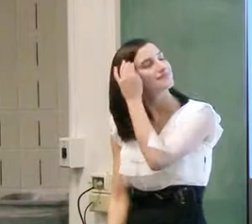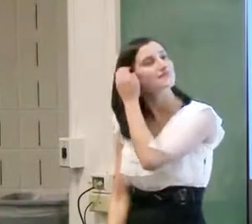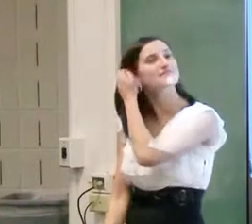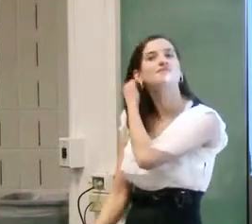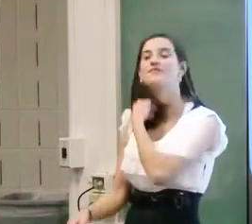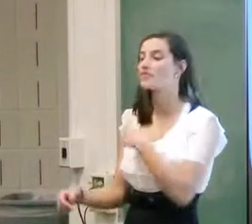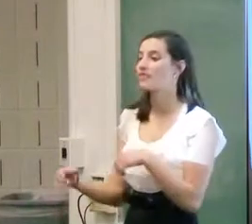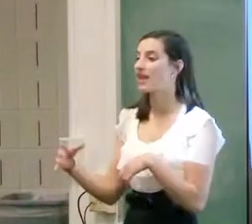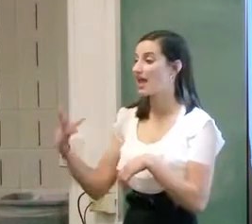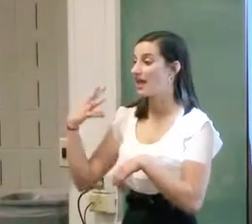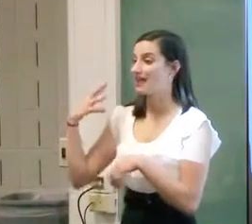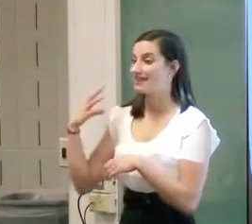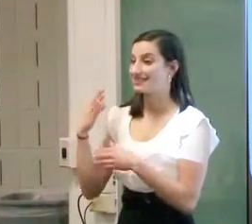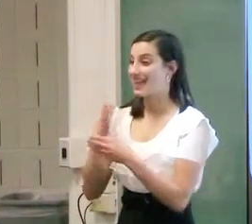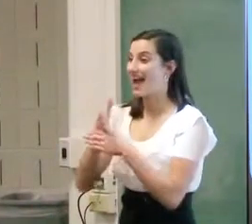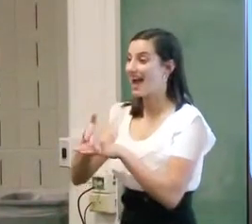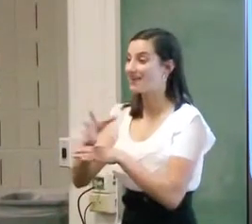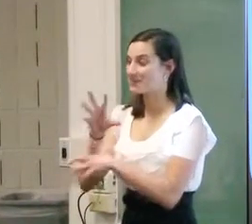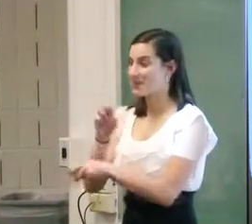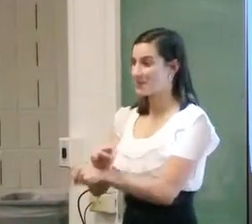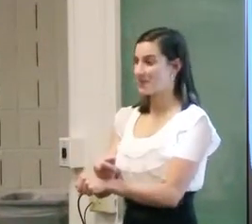Leaving an appointment and actually,